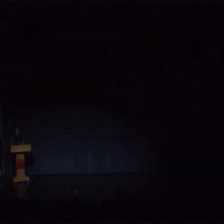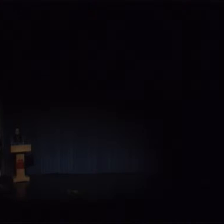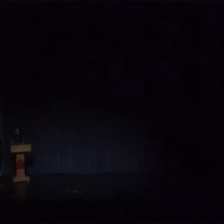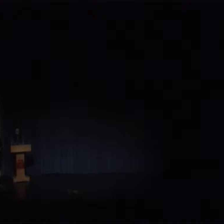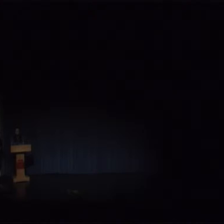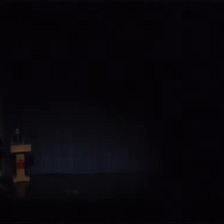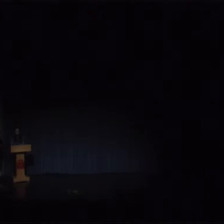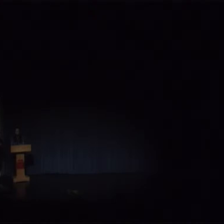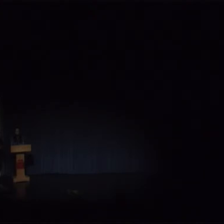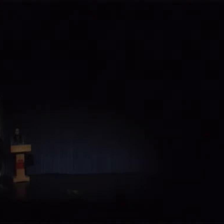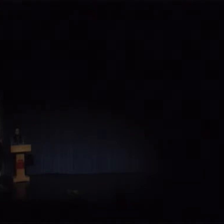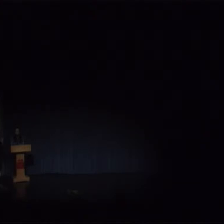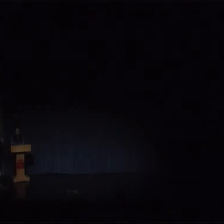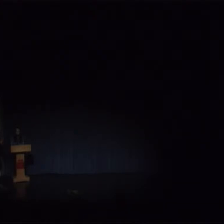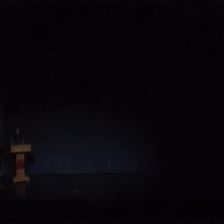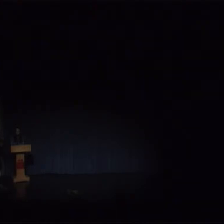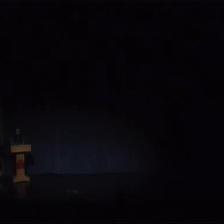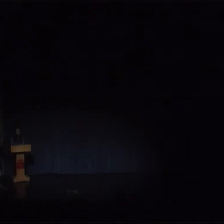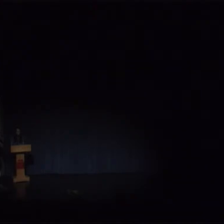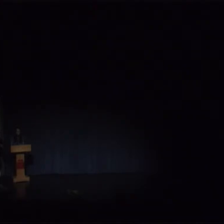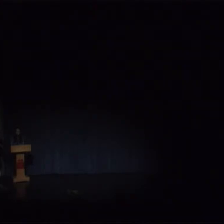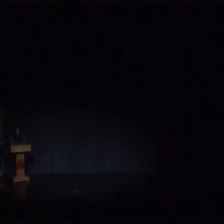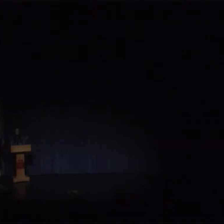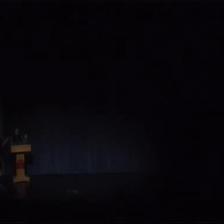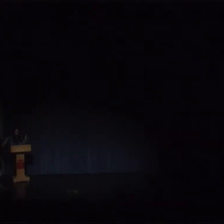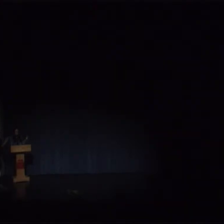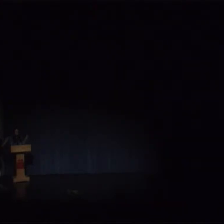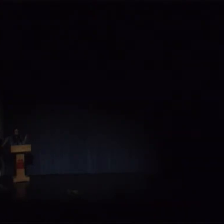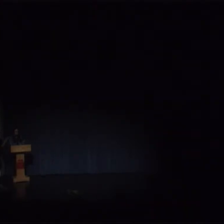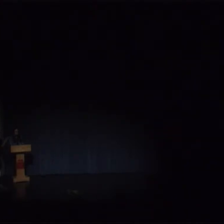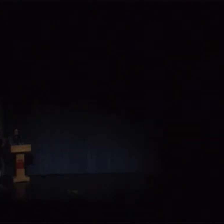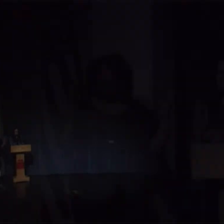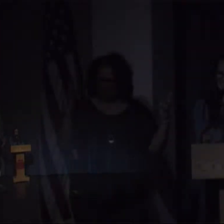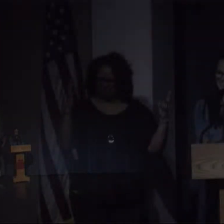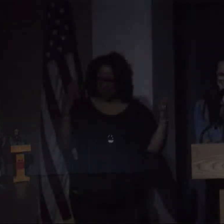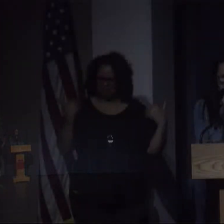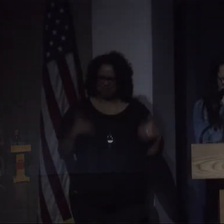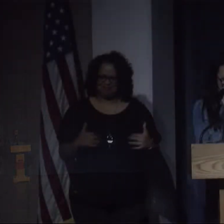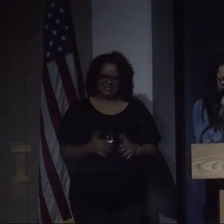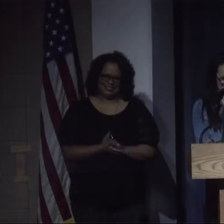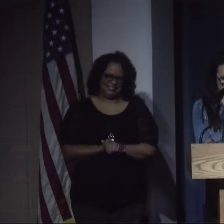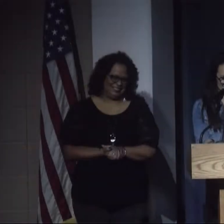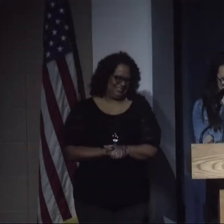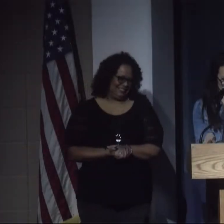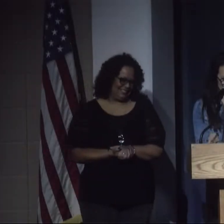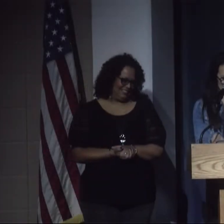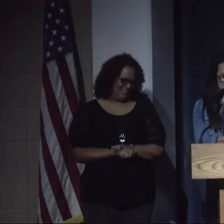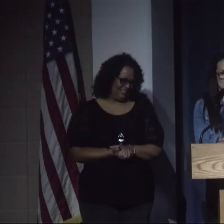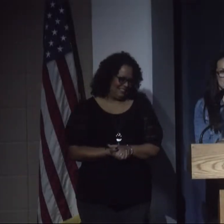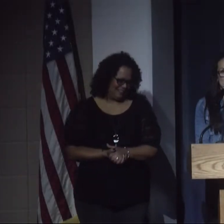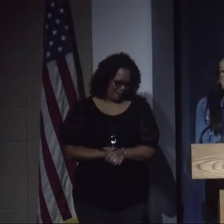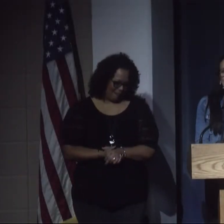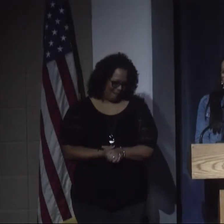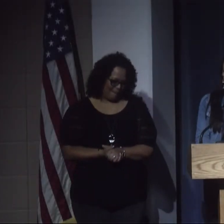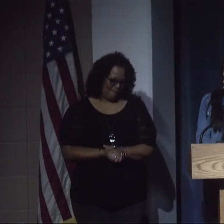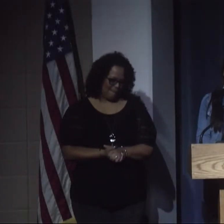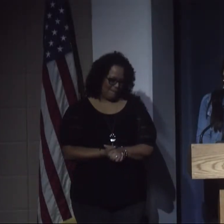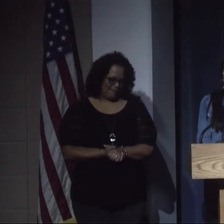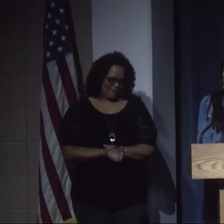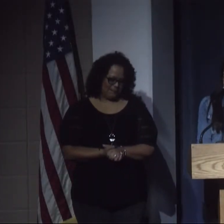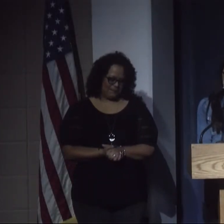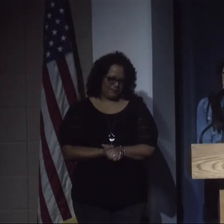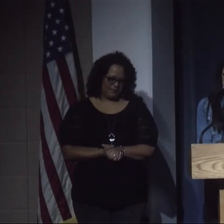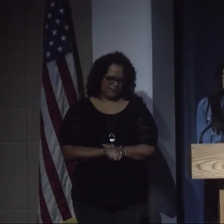What an amazing performance from MJ, right? I want to